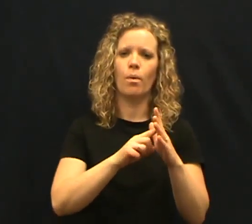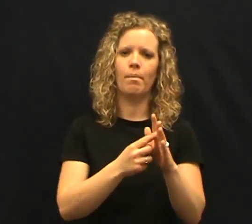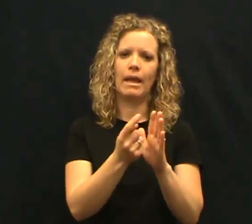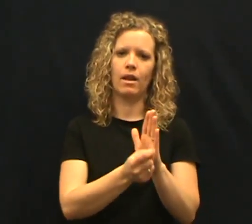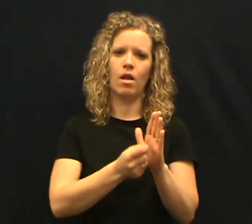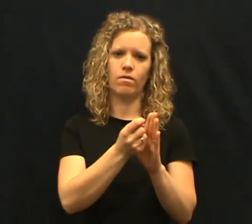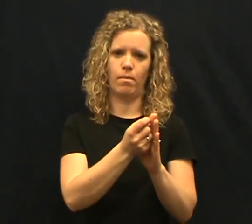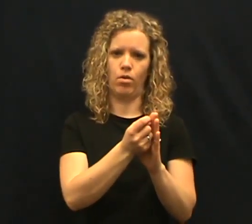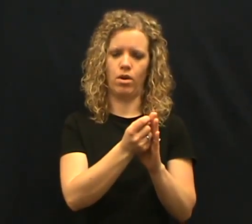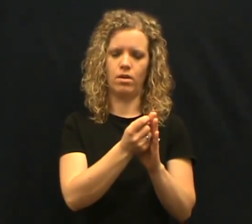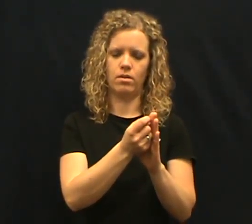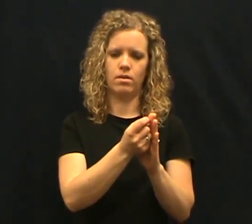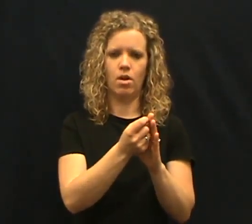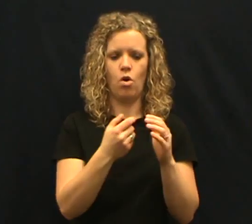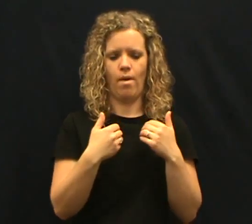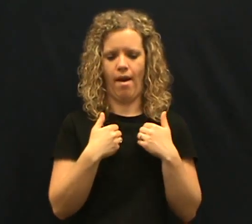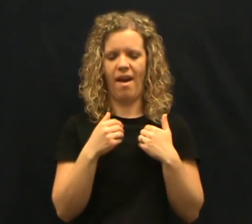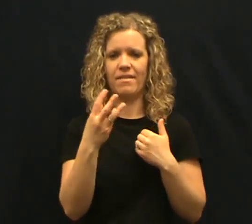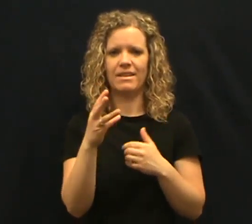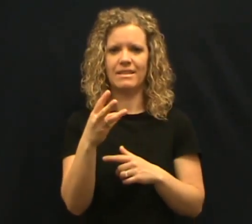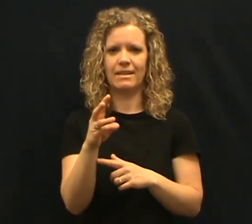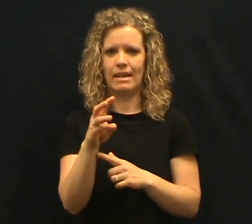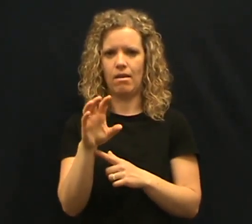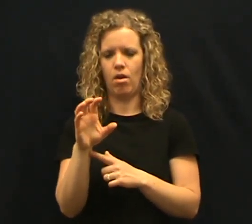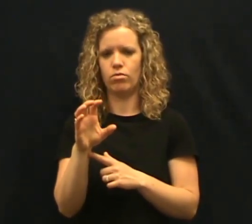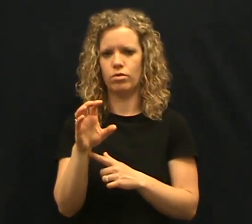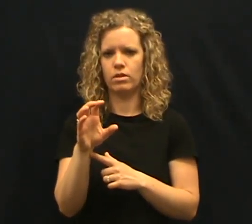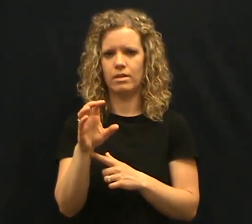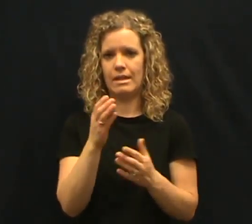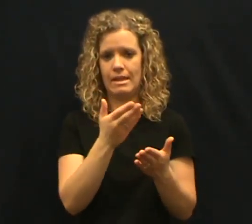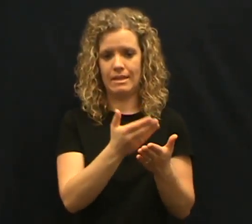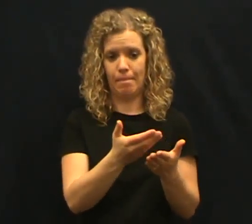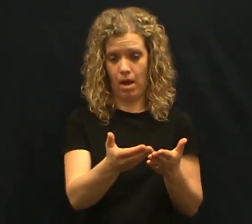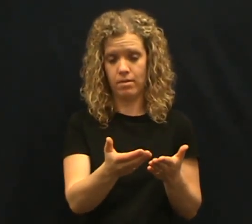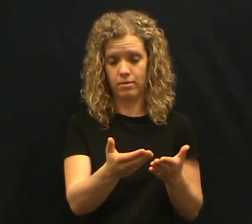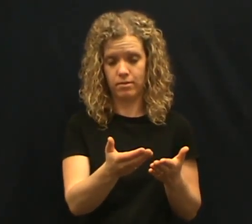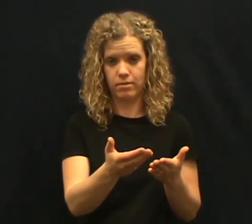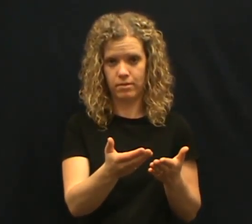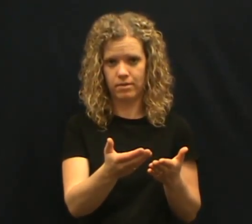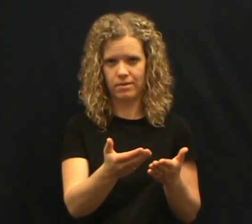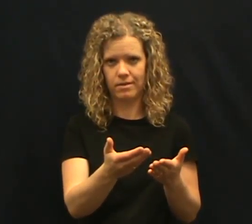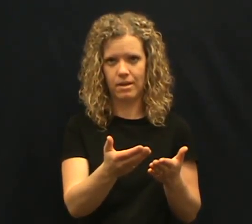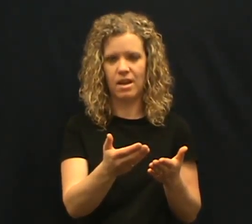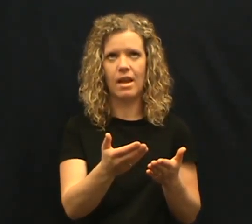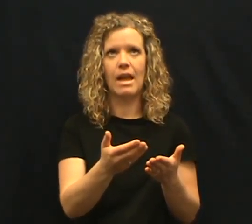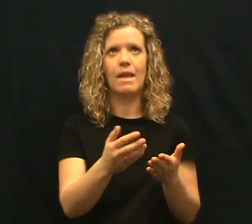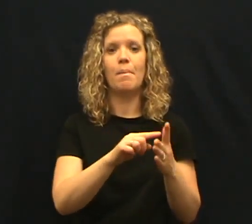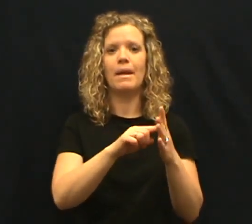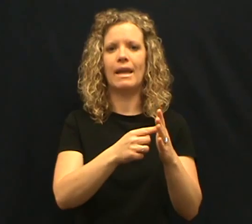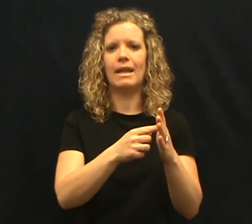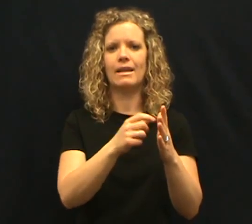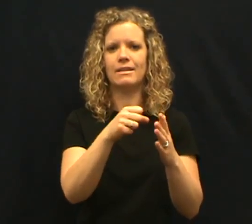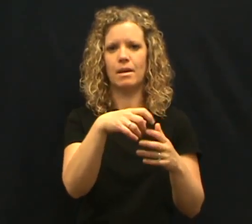had 1,600 in supplies in early September, and at the end of September, only